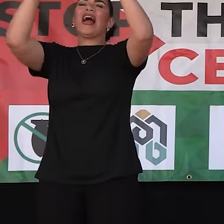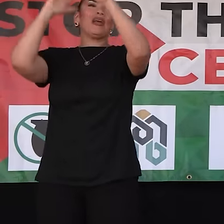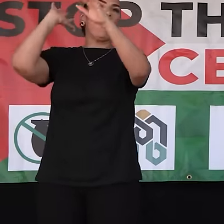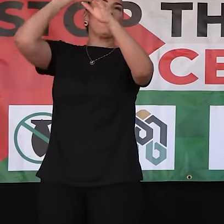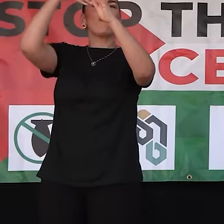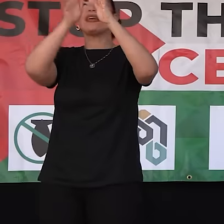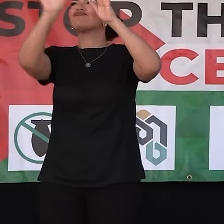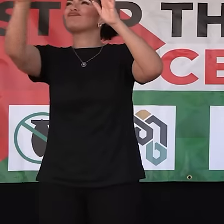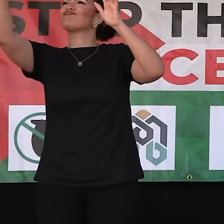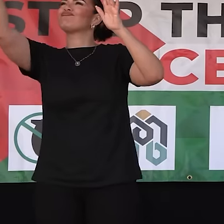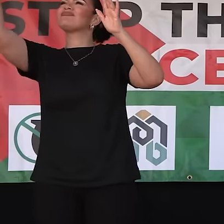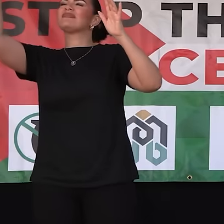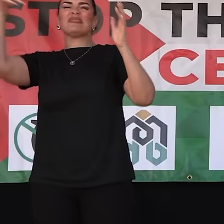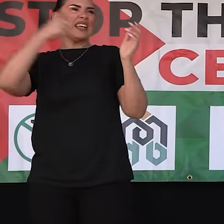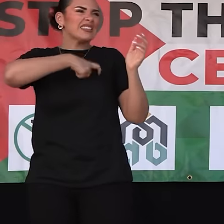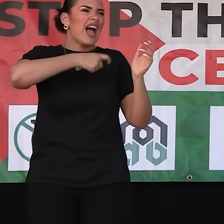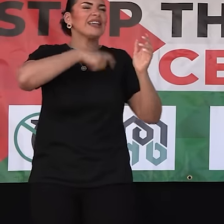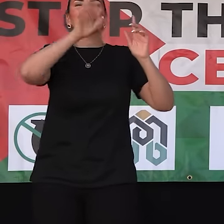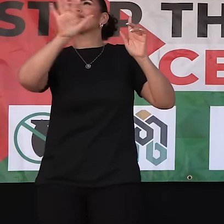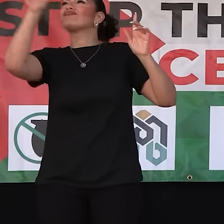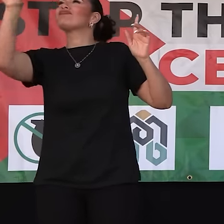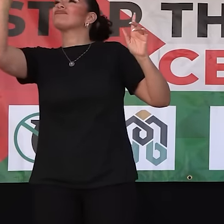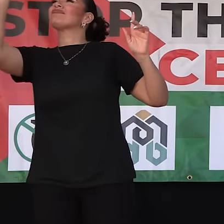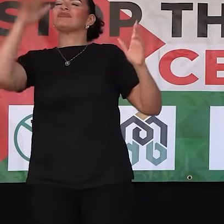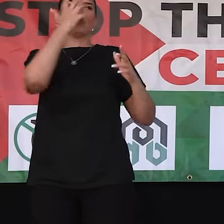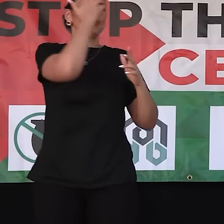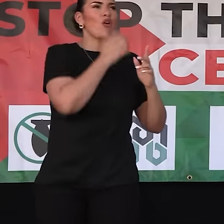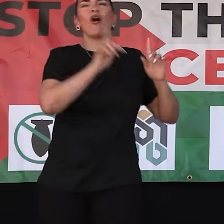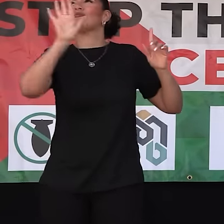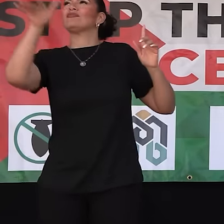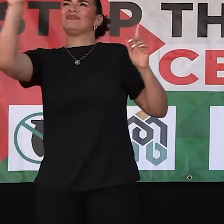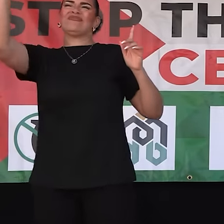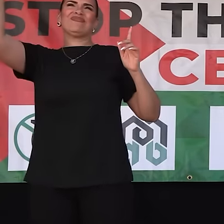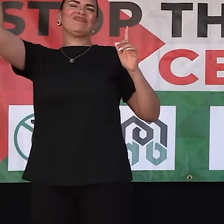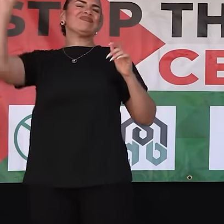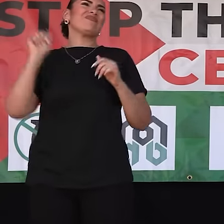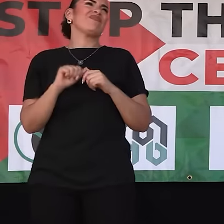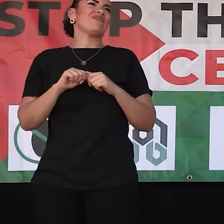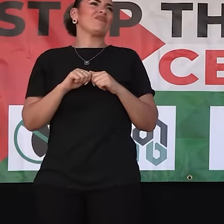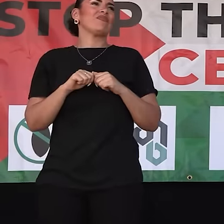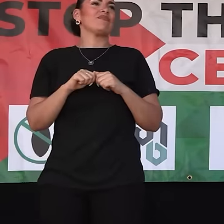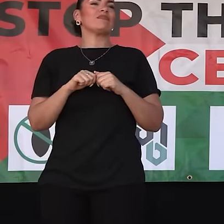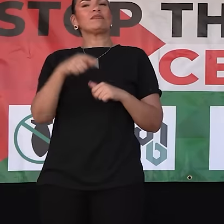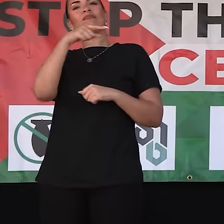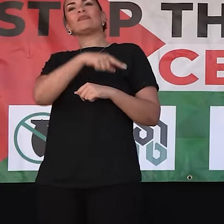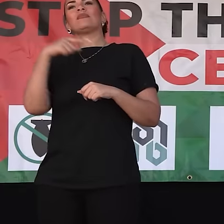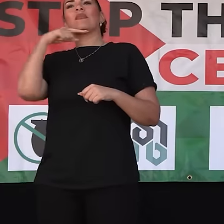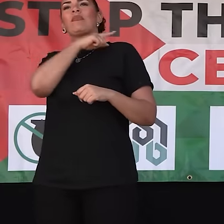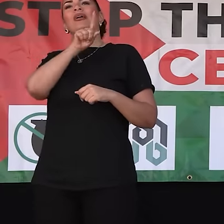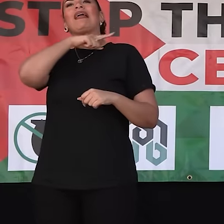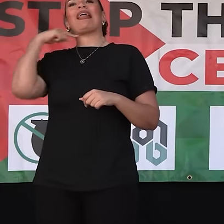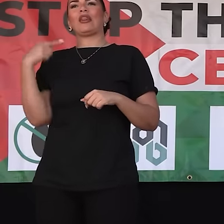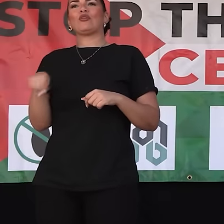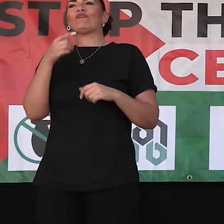worries, anxieties, and sorrows. Abada was killed a few days after the assault